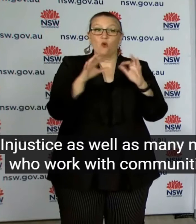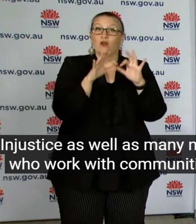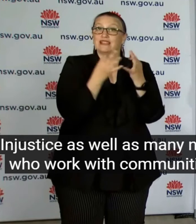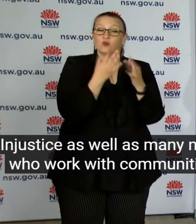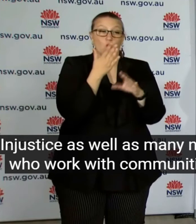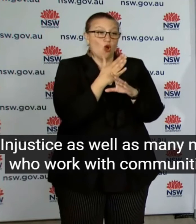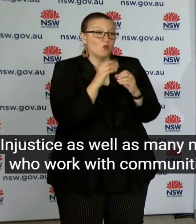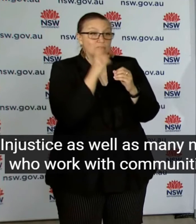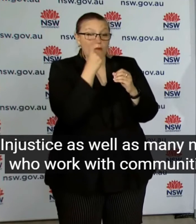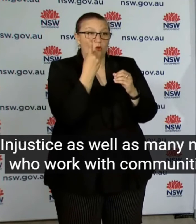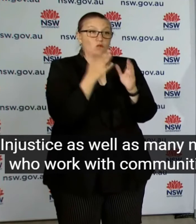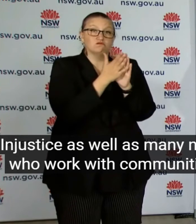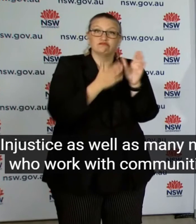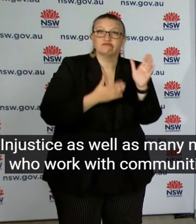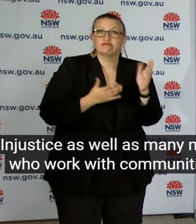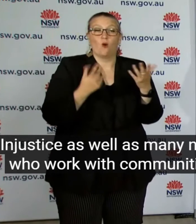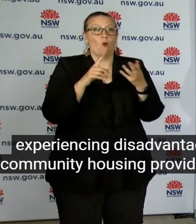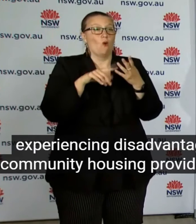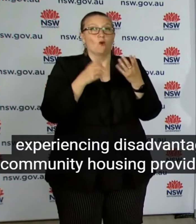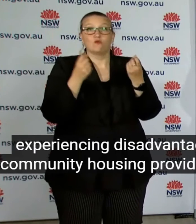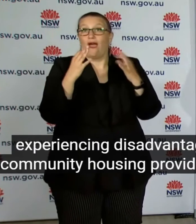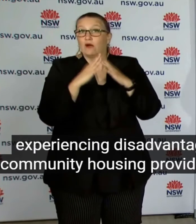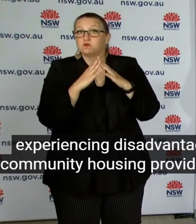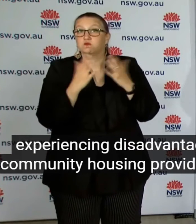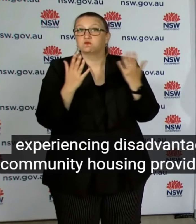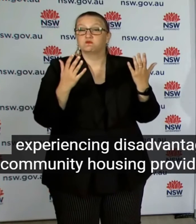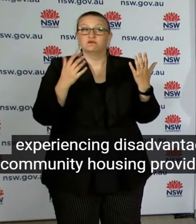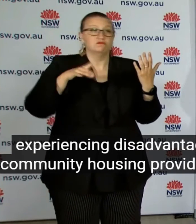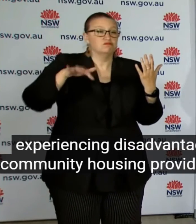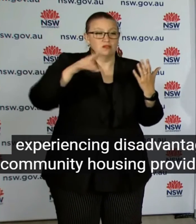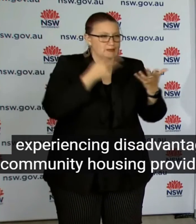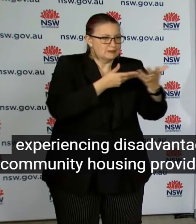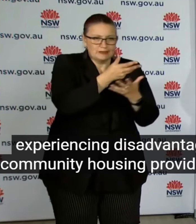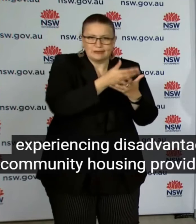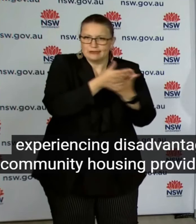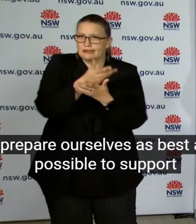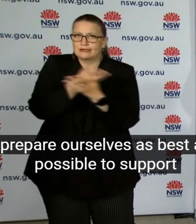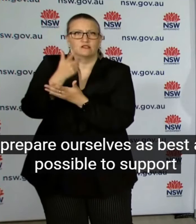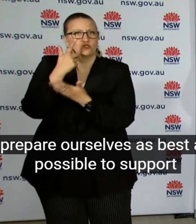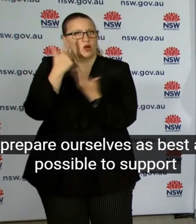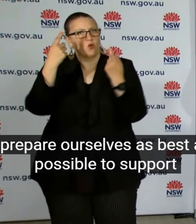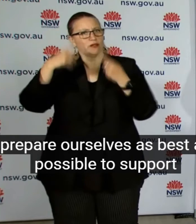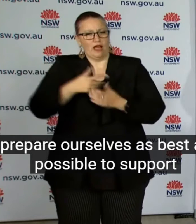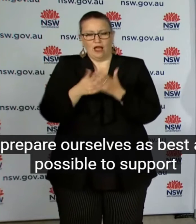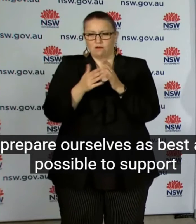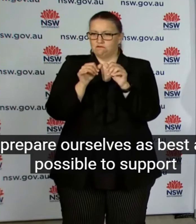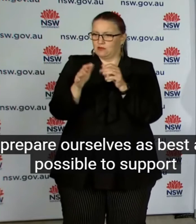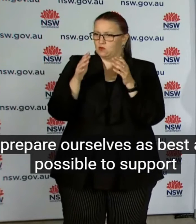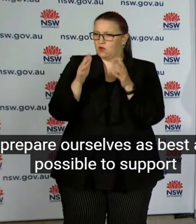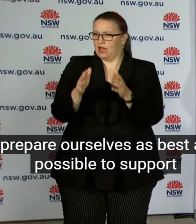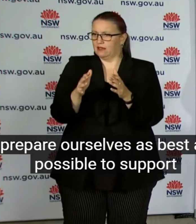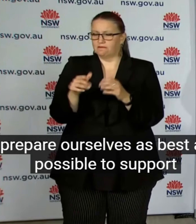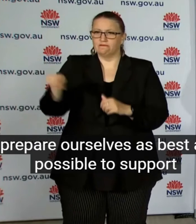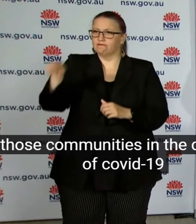community housing providers, to prepare ourselves as best as possible to support those communities in